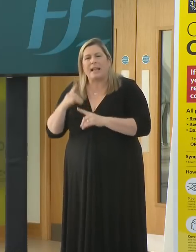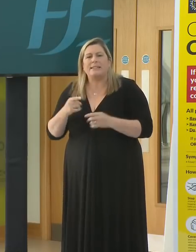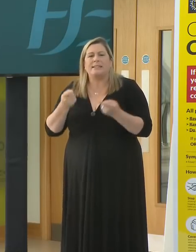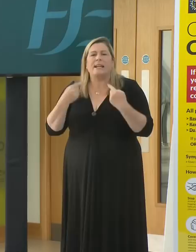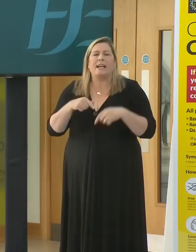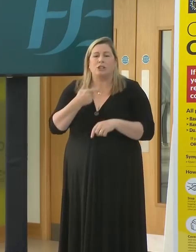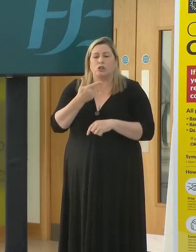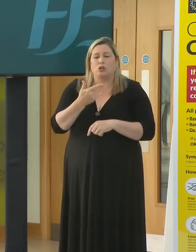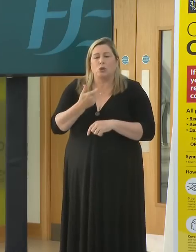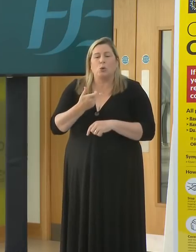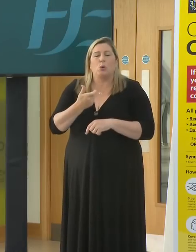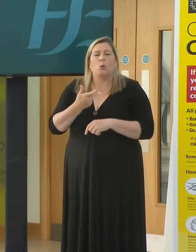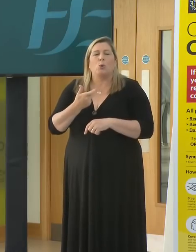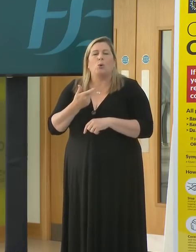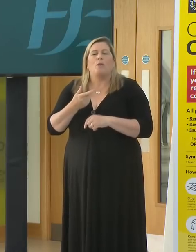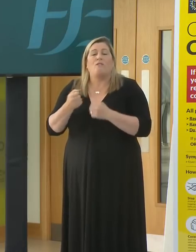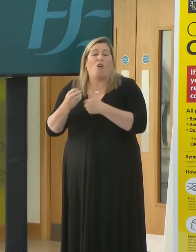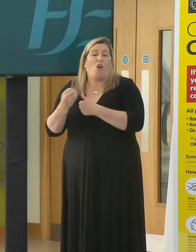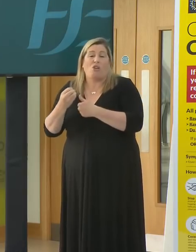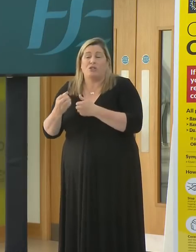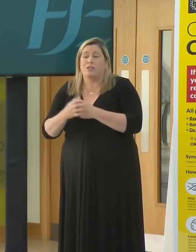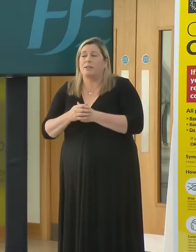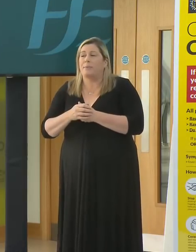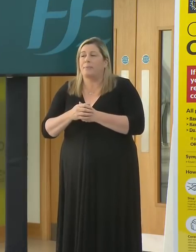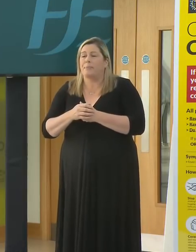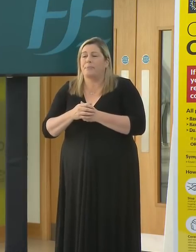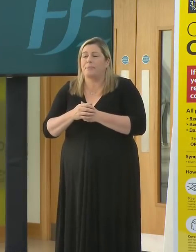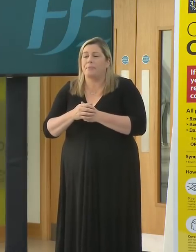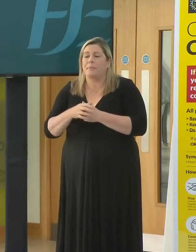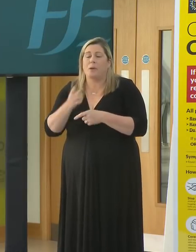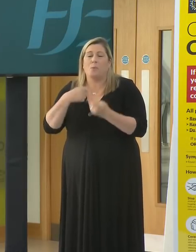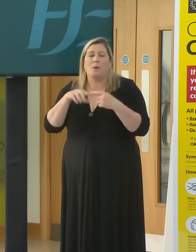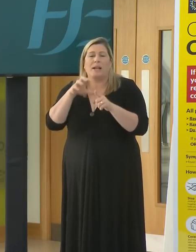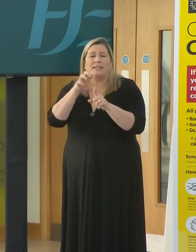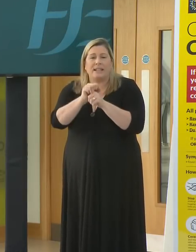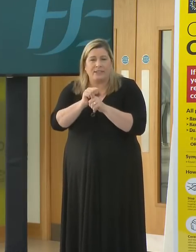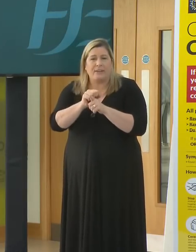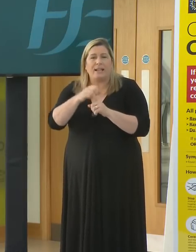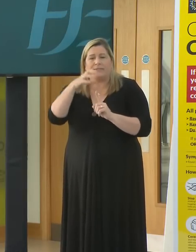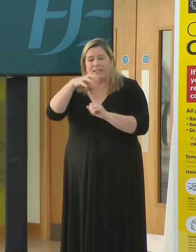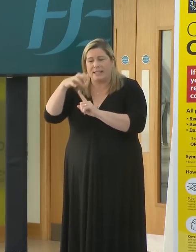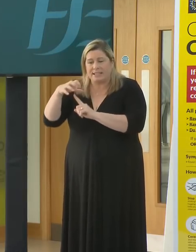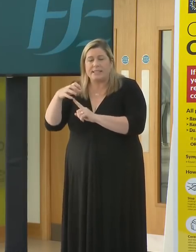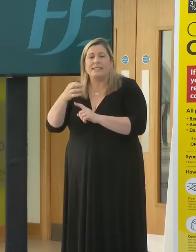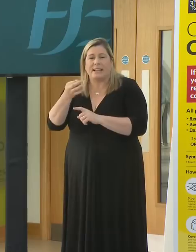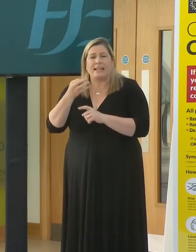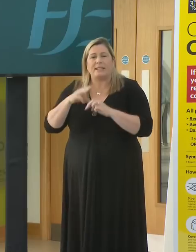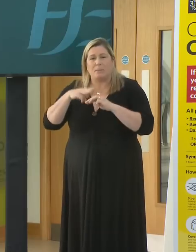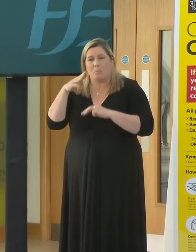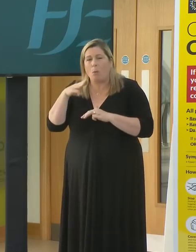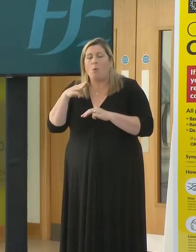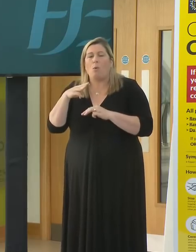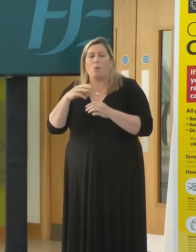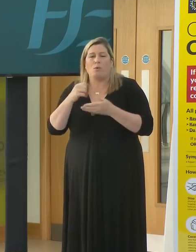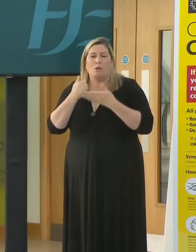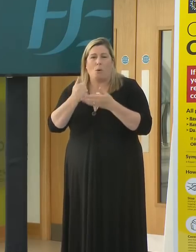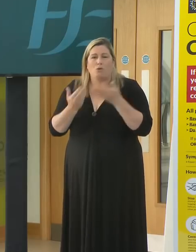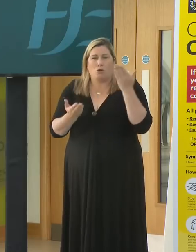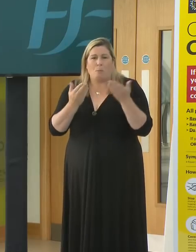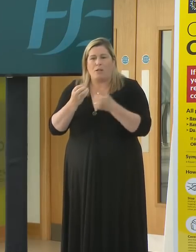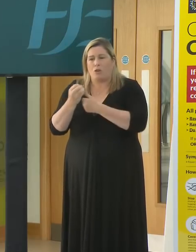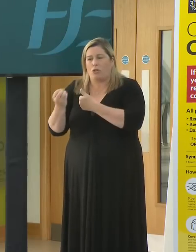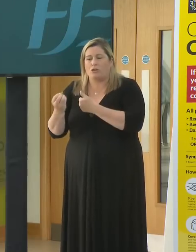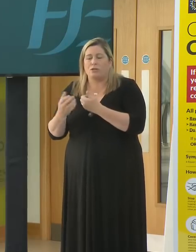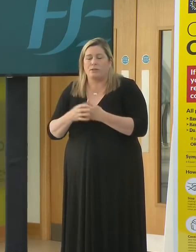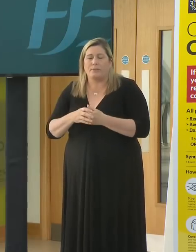we have rolled out testing across mental health and disability settings, we are identifying facilities that are getting more support. Just then, in